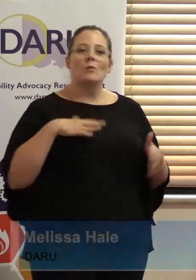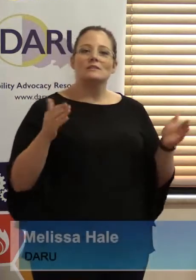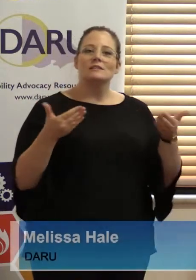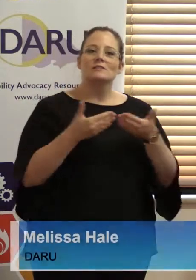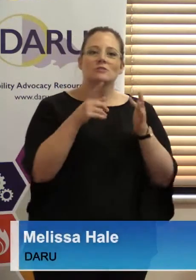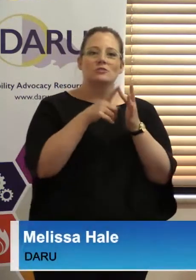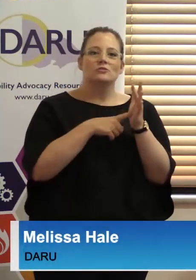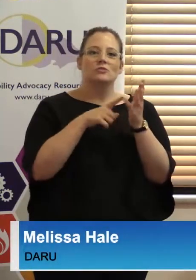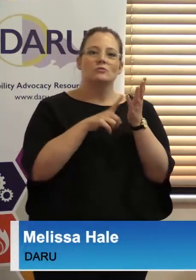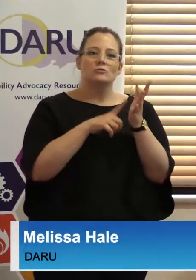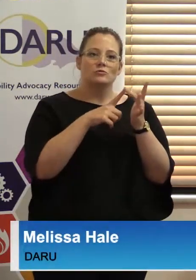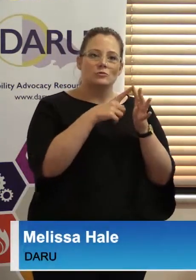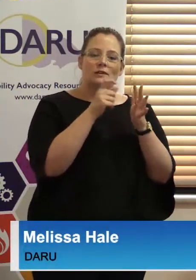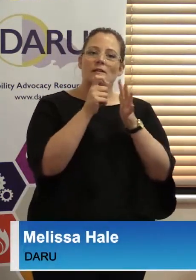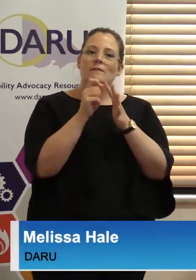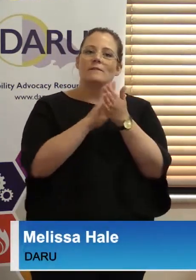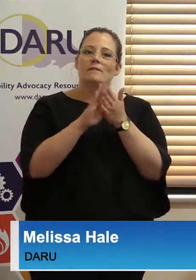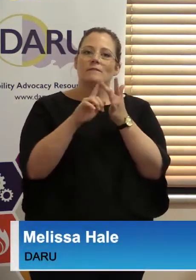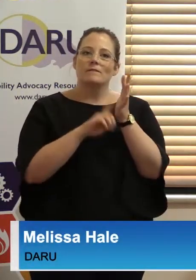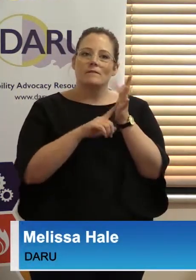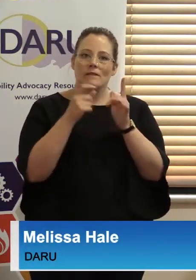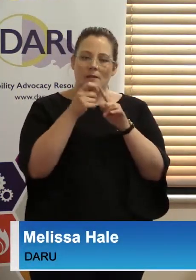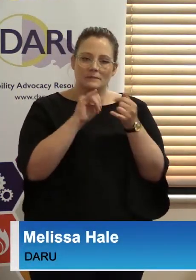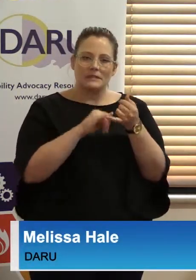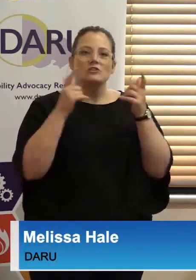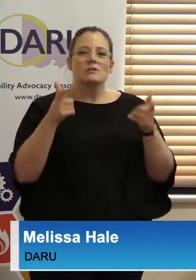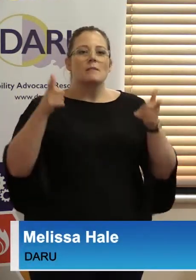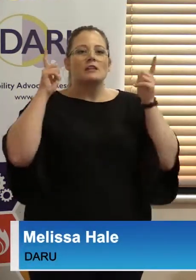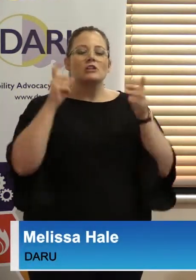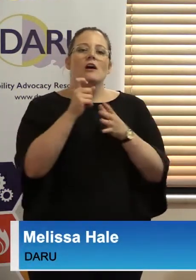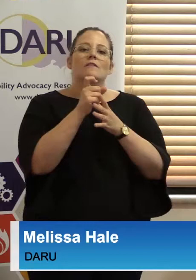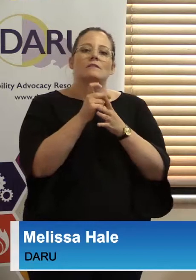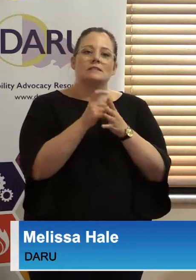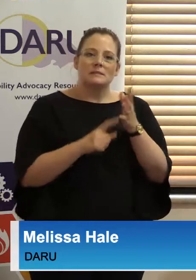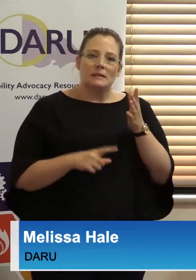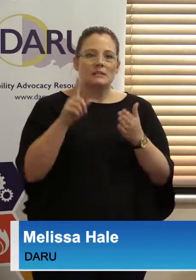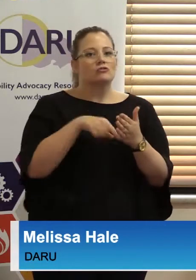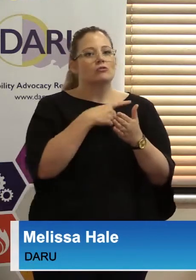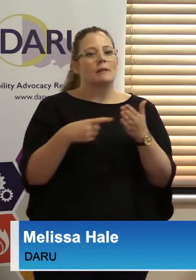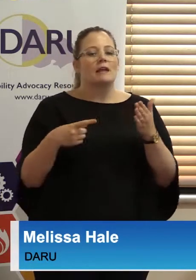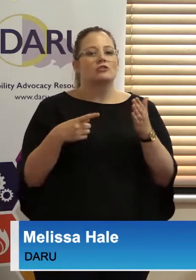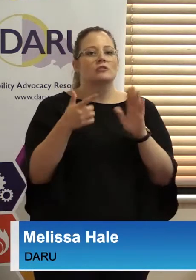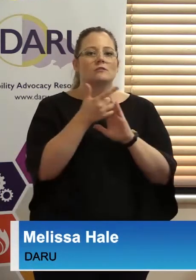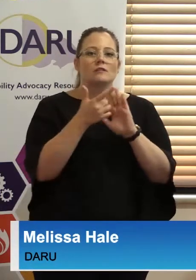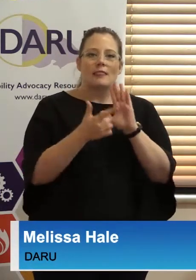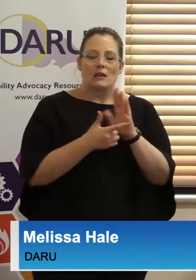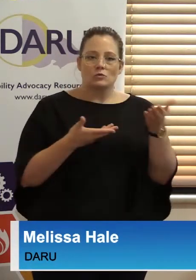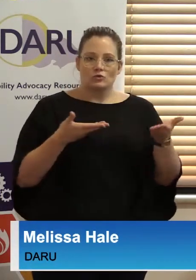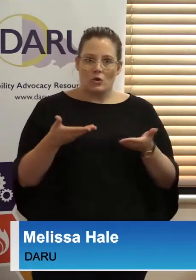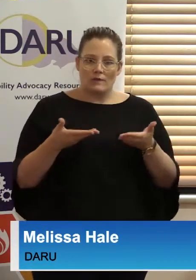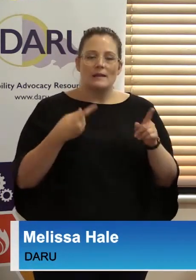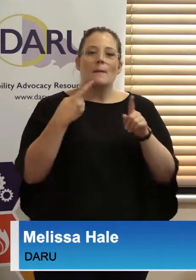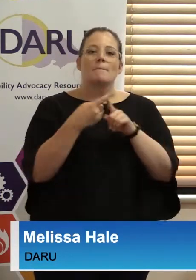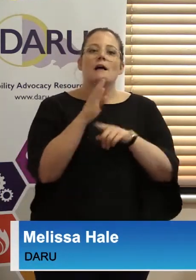introduce Julie Phillips, who is the Manager of Disability Discrimination Legal Service and also a board member